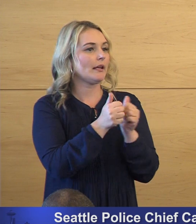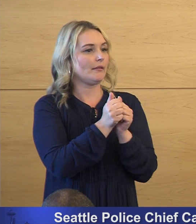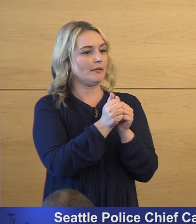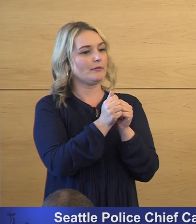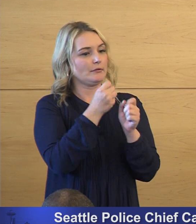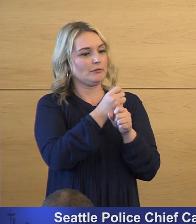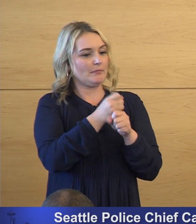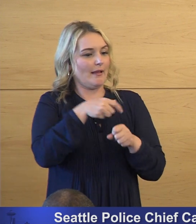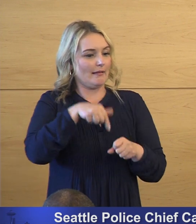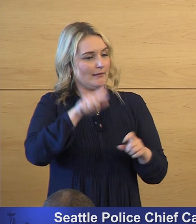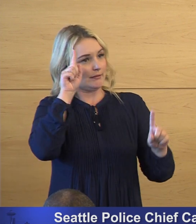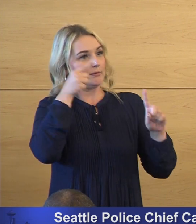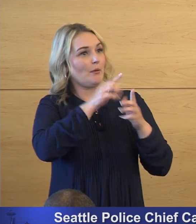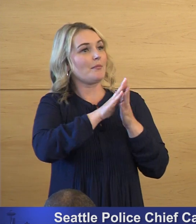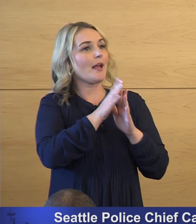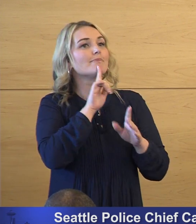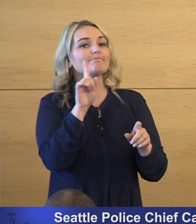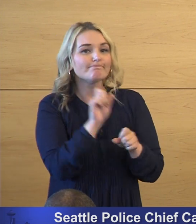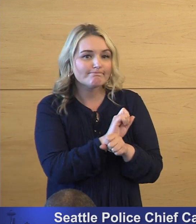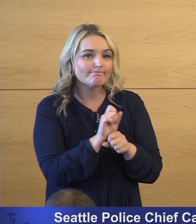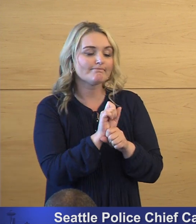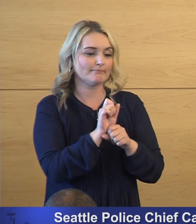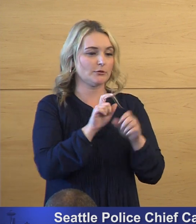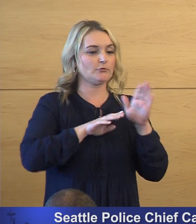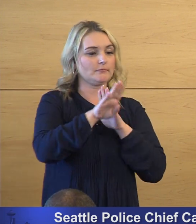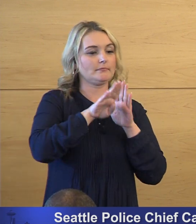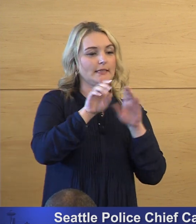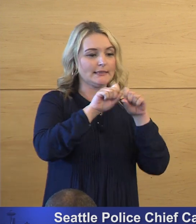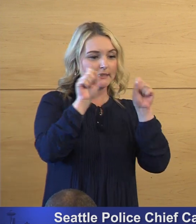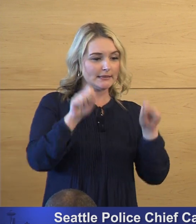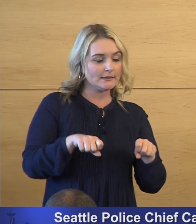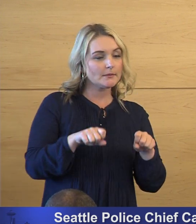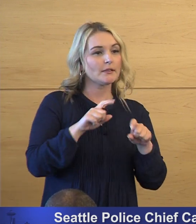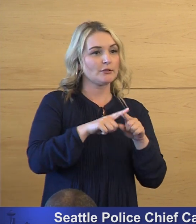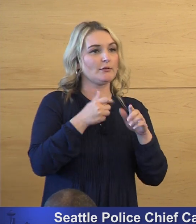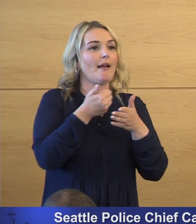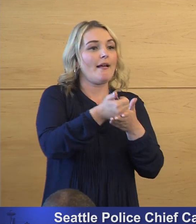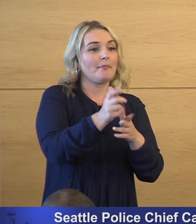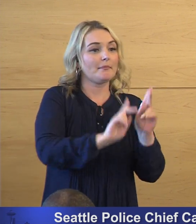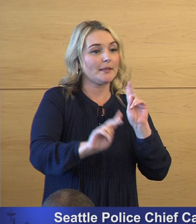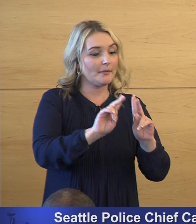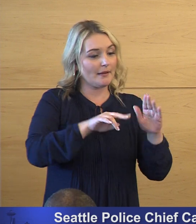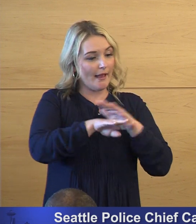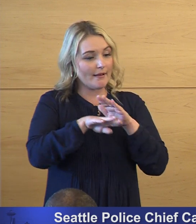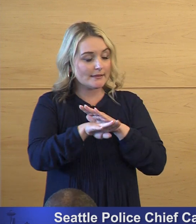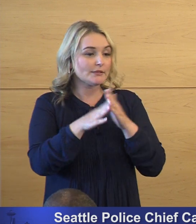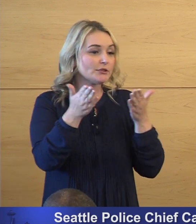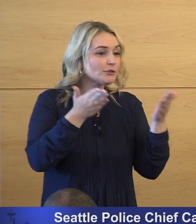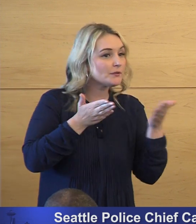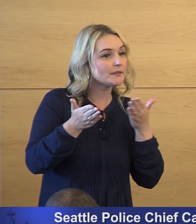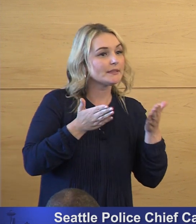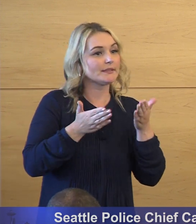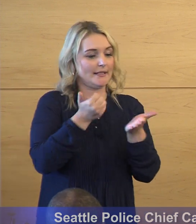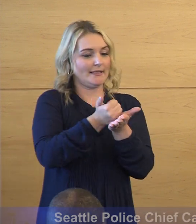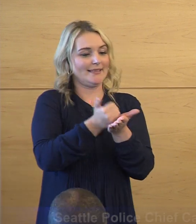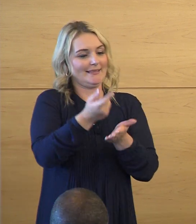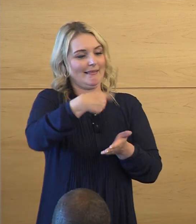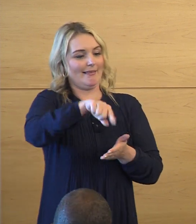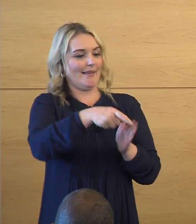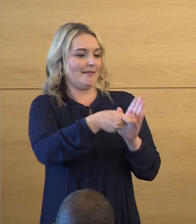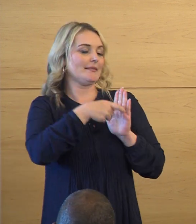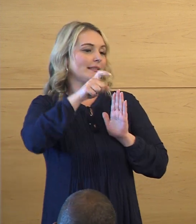approach a reality, designing systems to help access, to help people access services and assistance that they